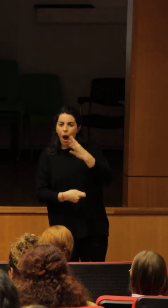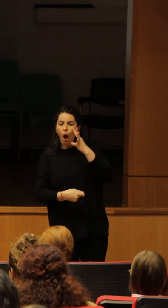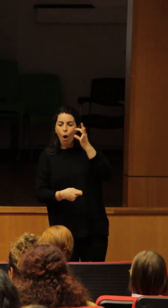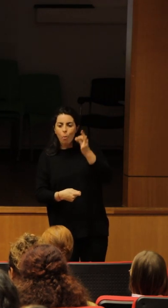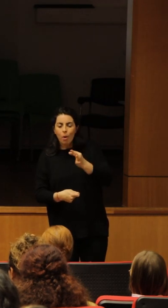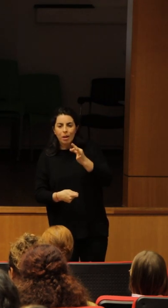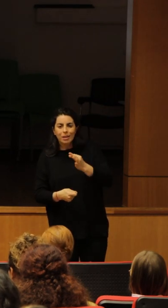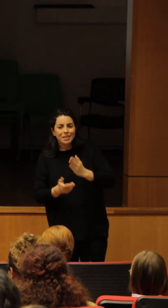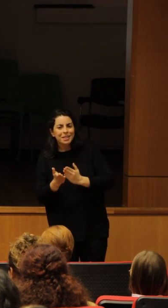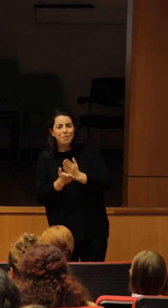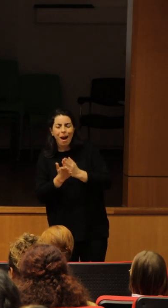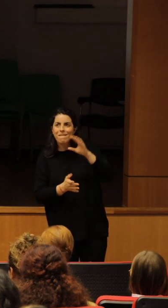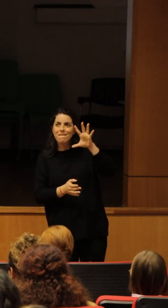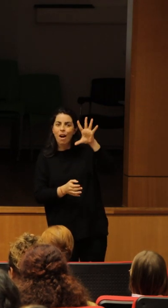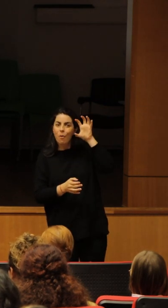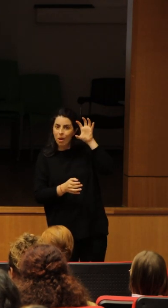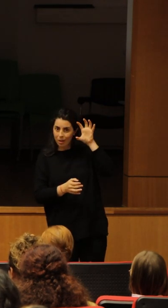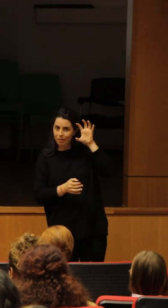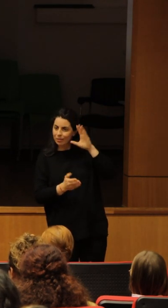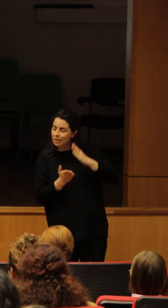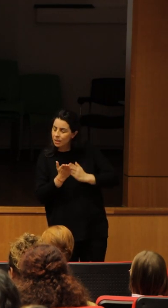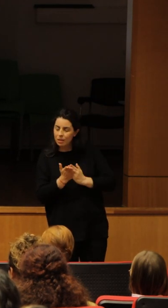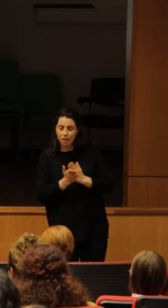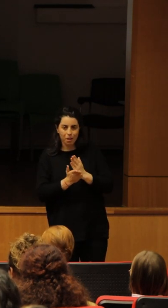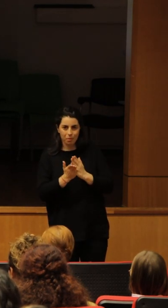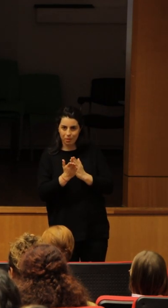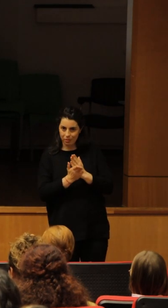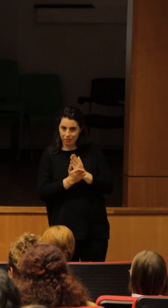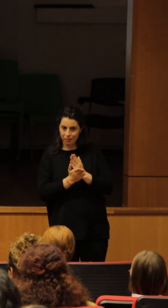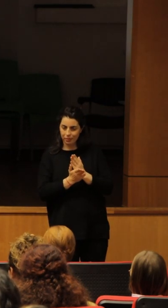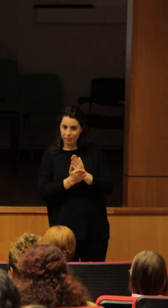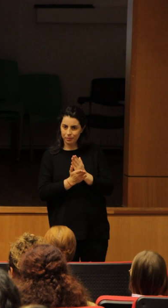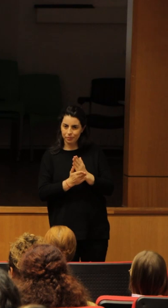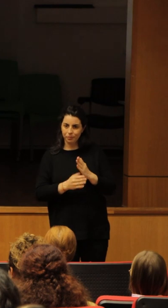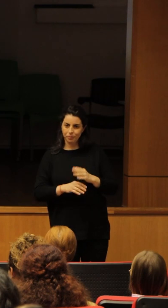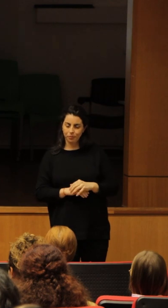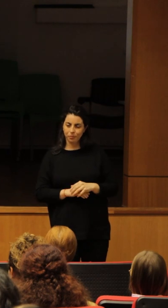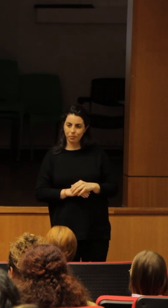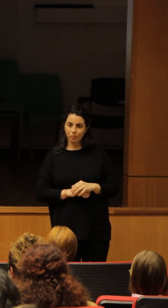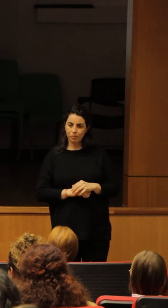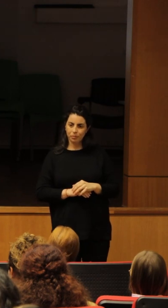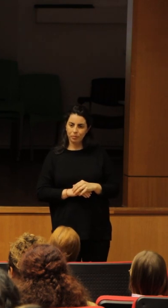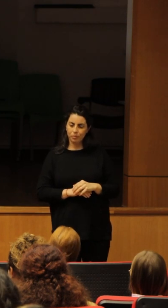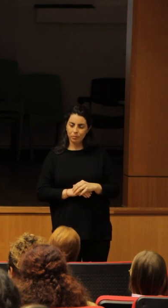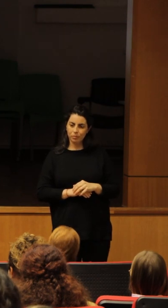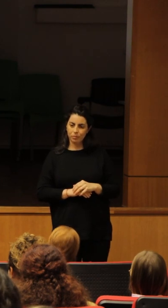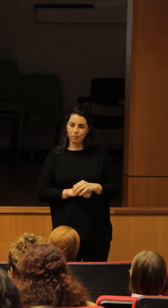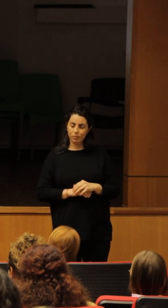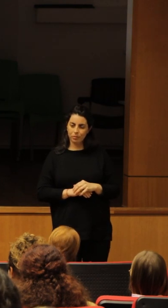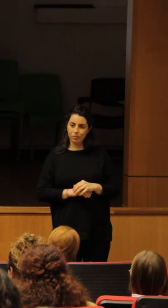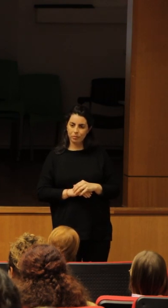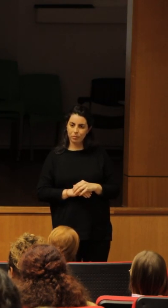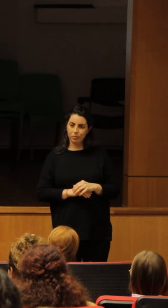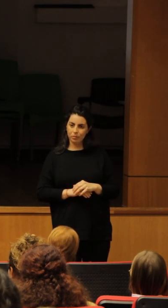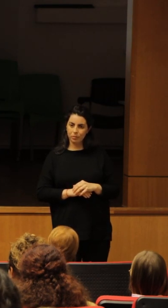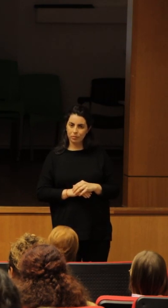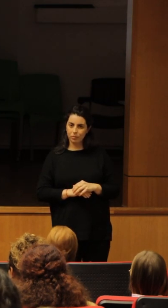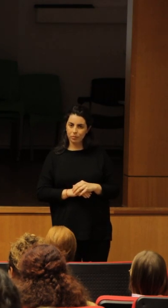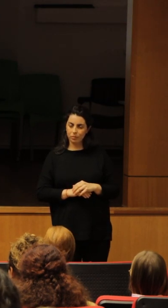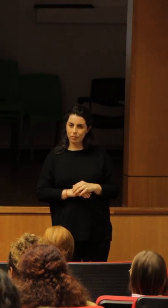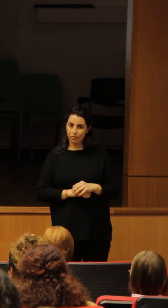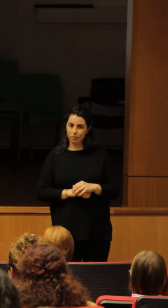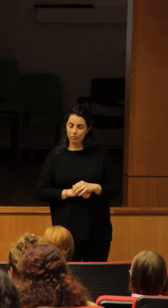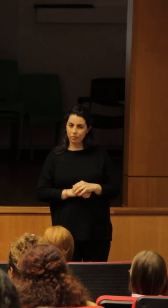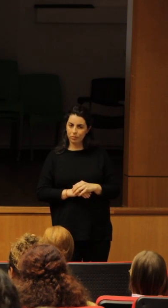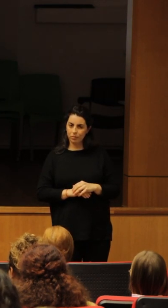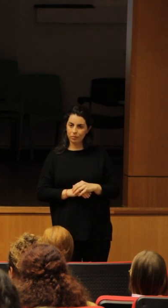uno siempre va a recordar eso. Right, most of the things that we remember because they're little hooks in memory that they're very experiential.